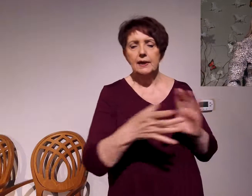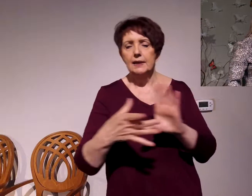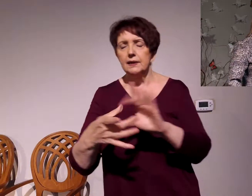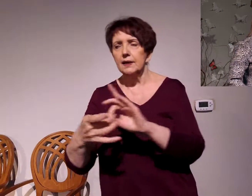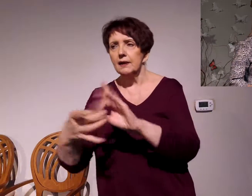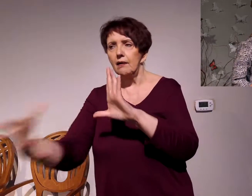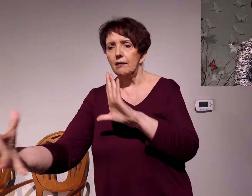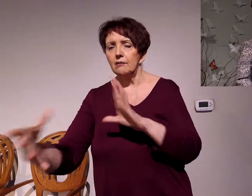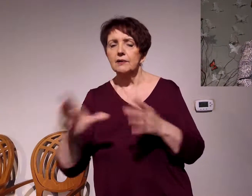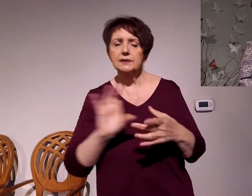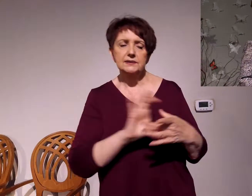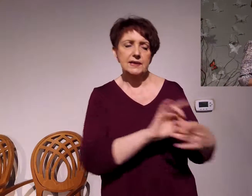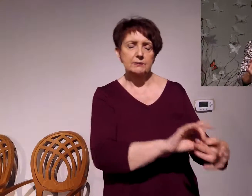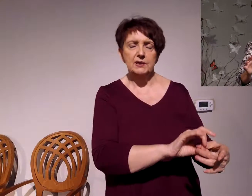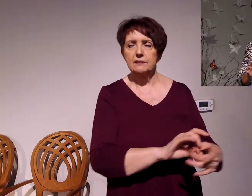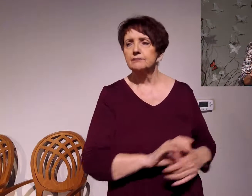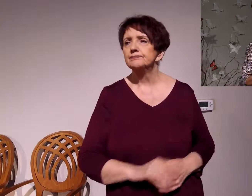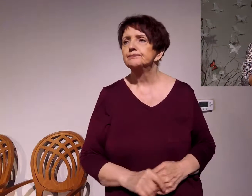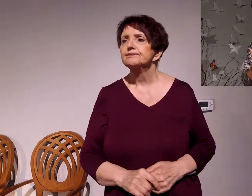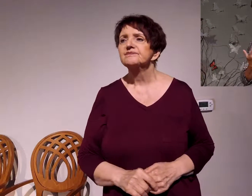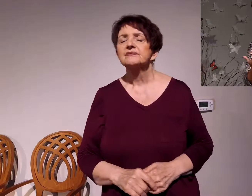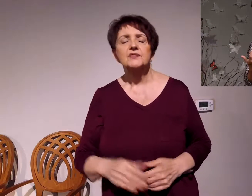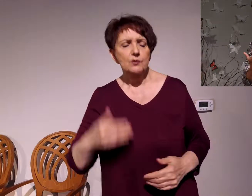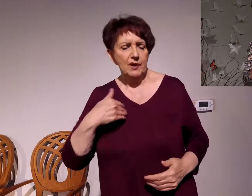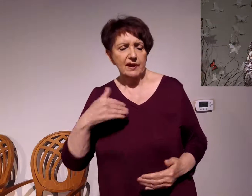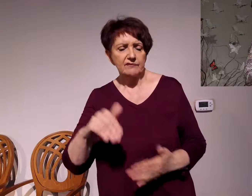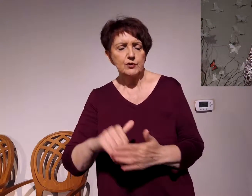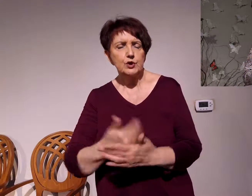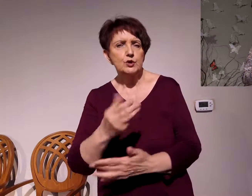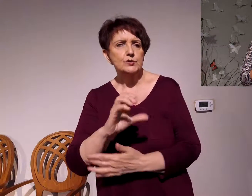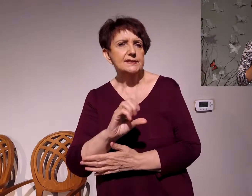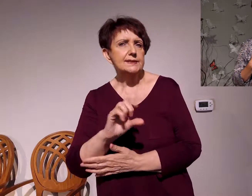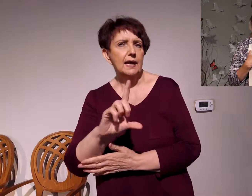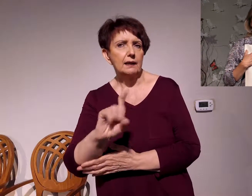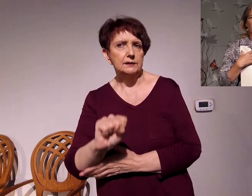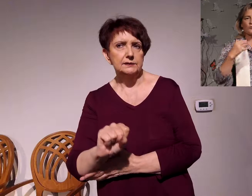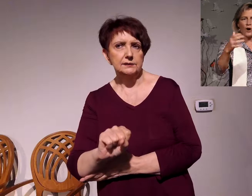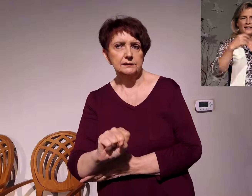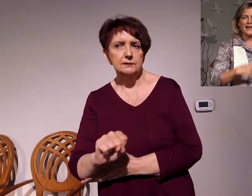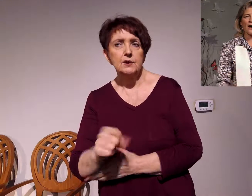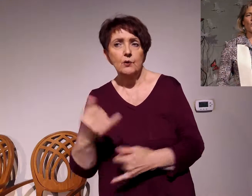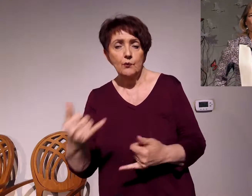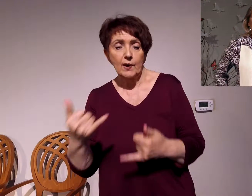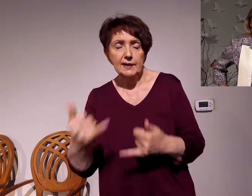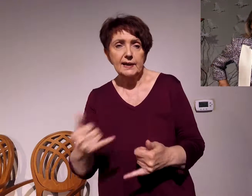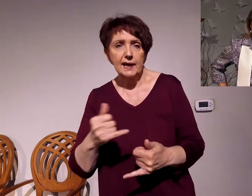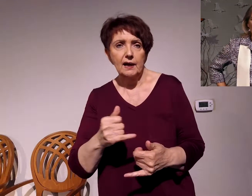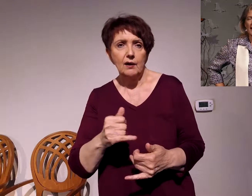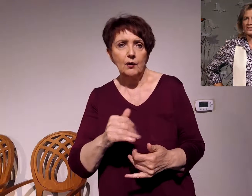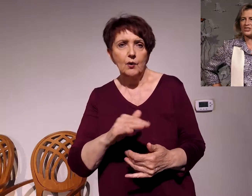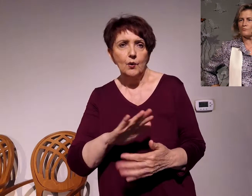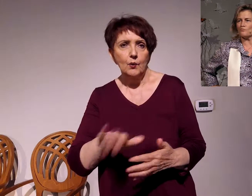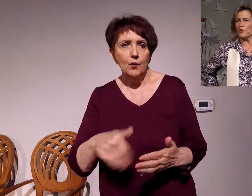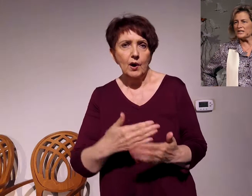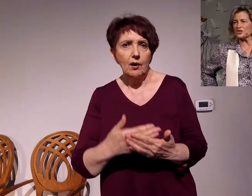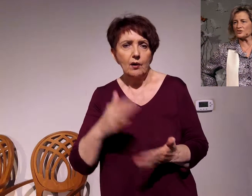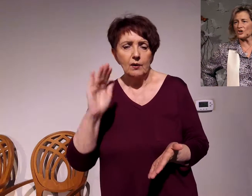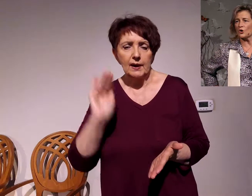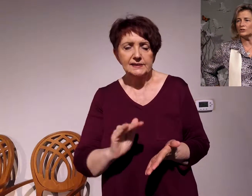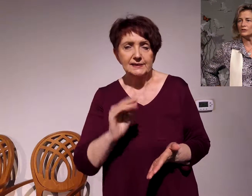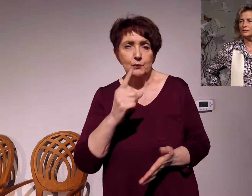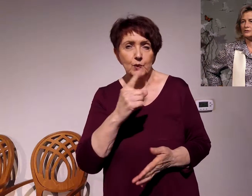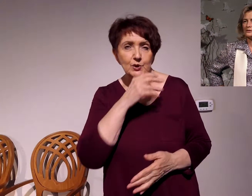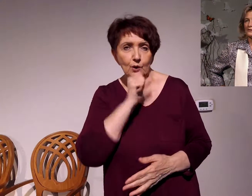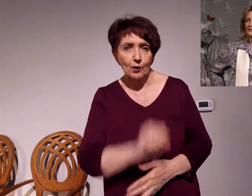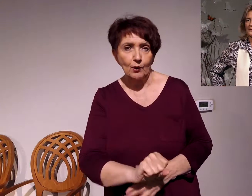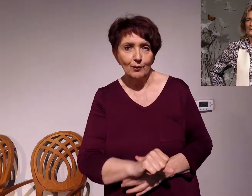go, bringing it in. And so we have brand new cells. Do you know that right now we're all less than 1 year